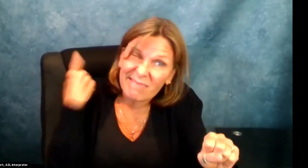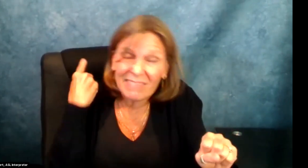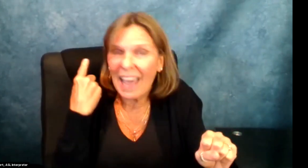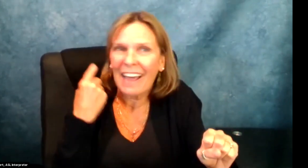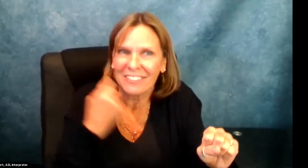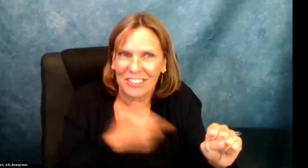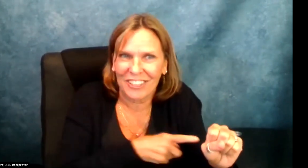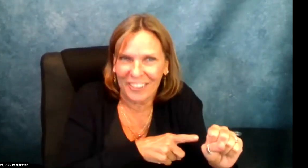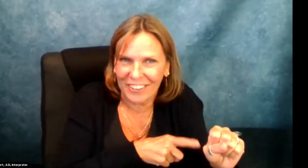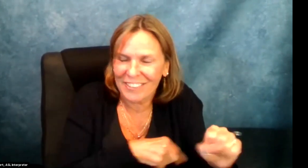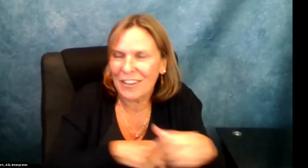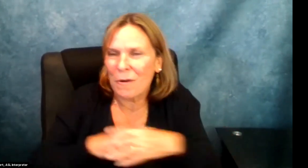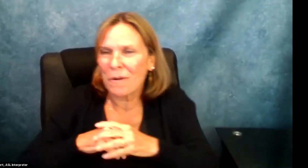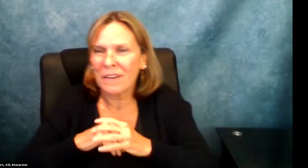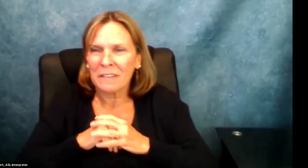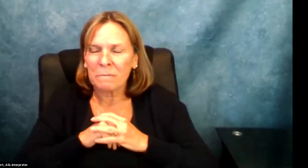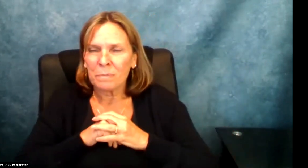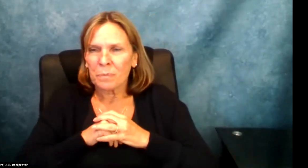Josh, another